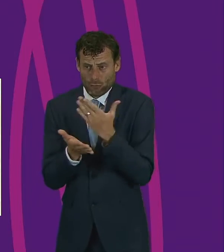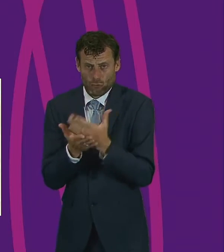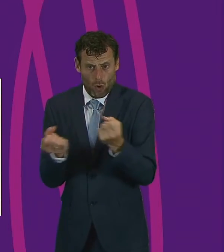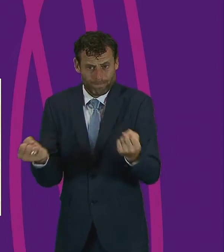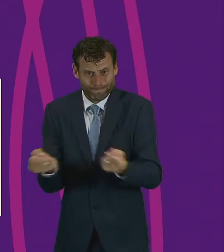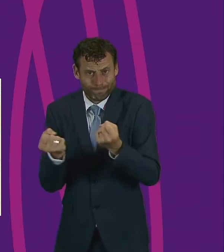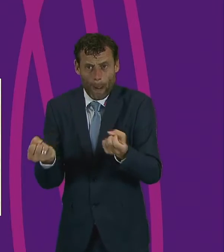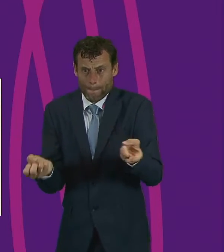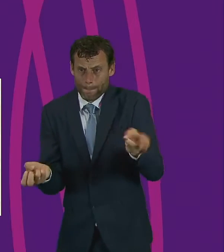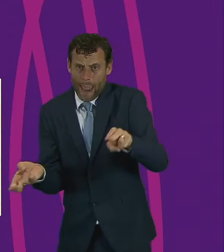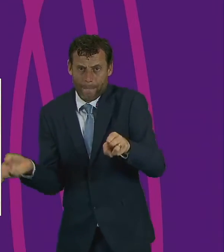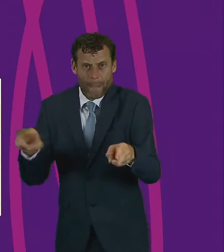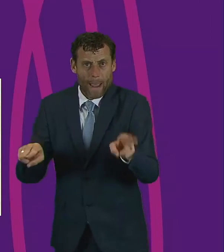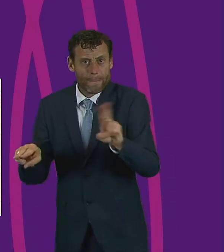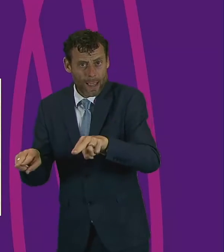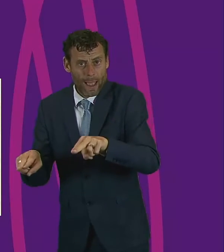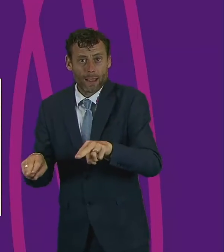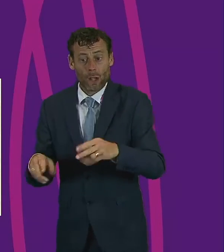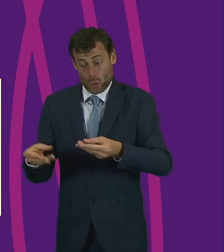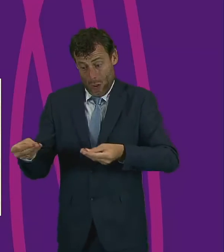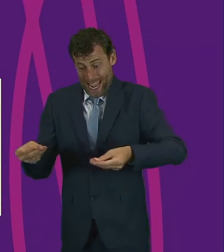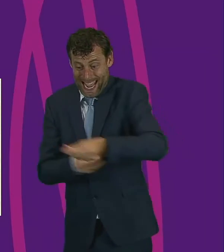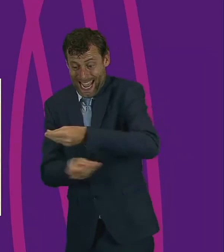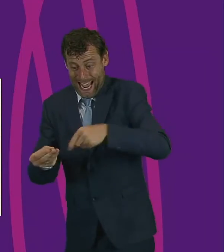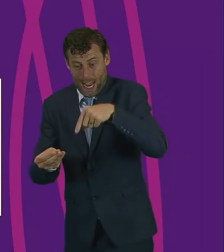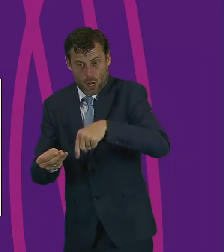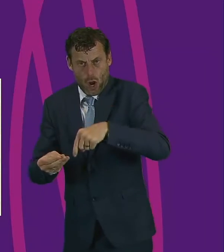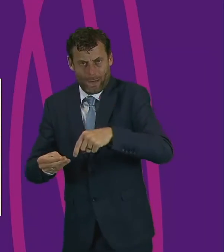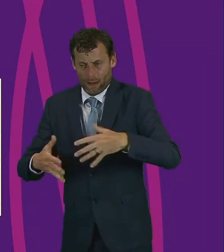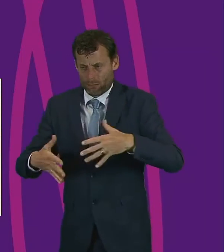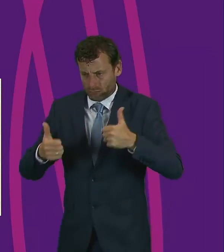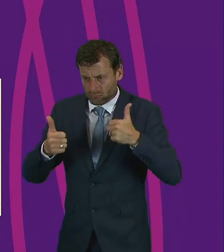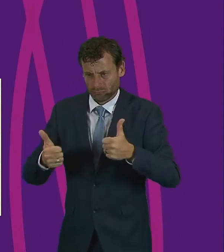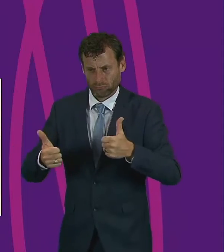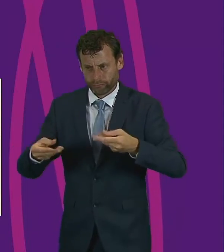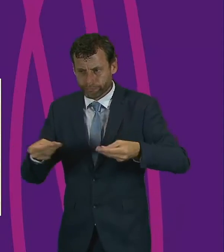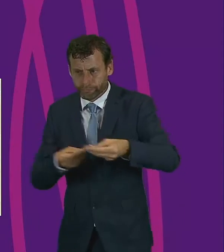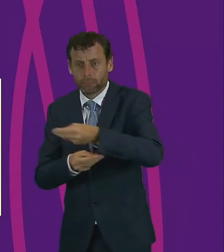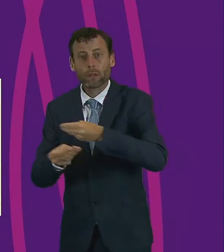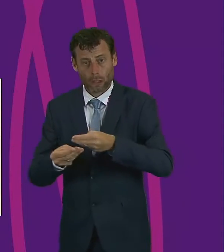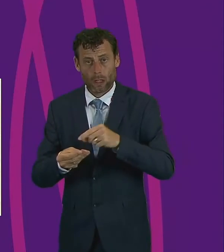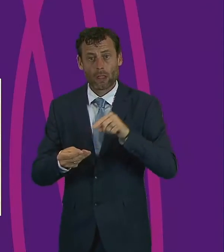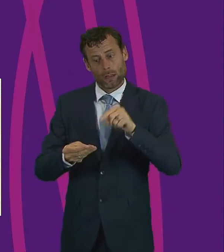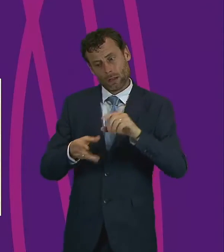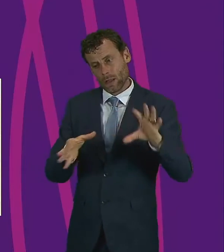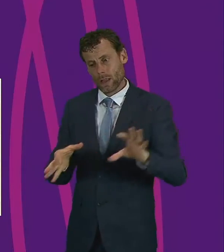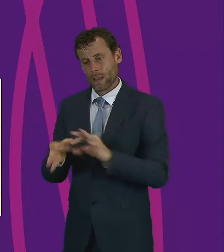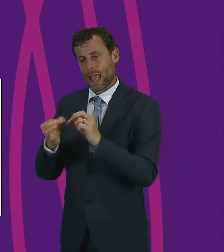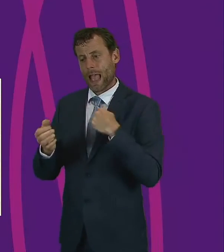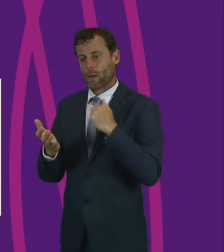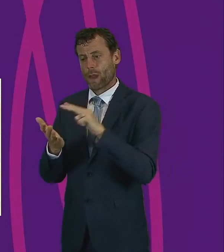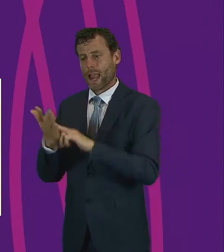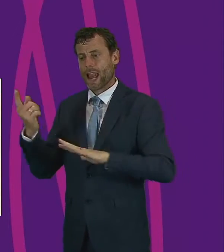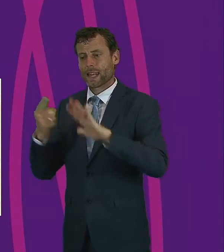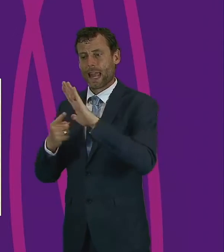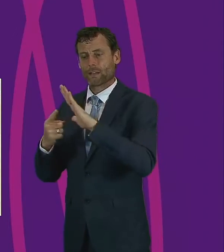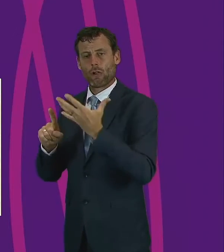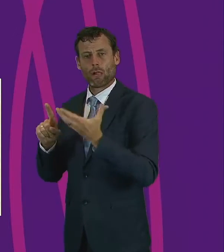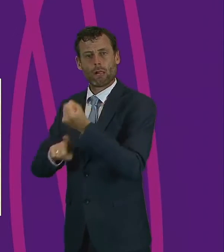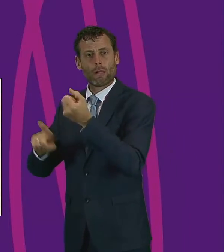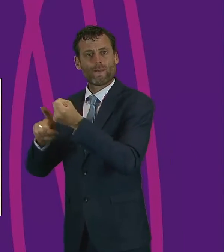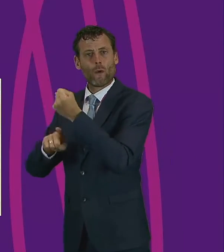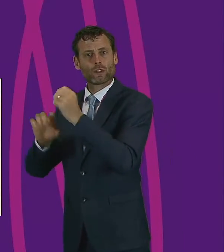foundations for a genuine wellbeing economy which reflects the principles of our National Performance Framework. The best way to build our recovery will